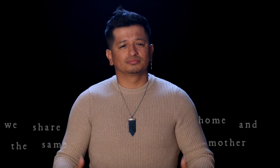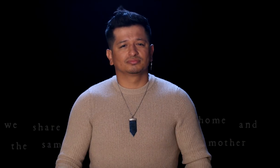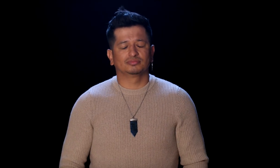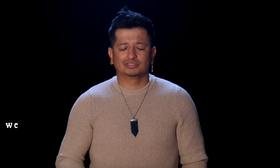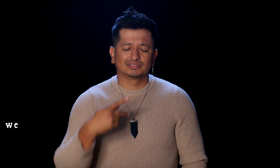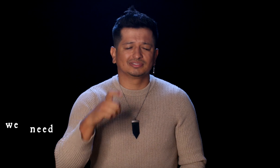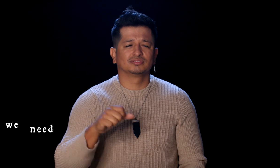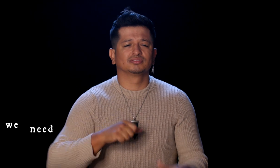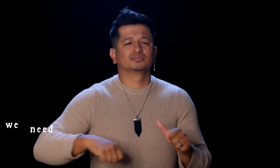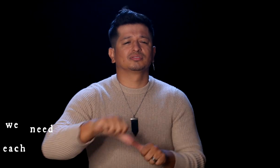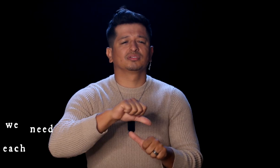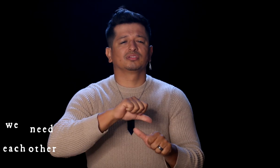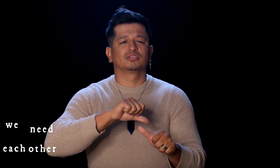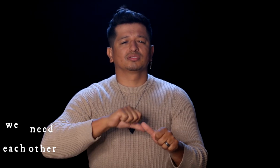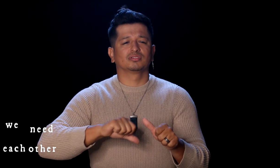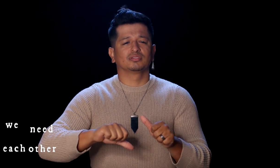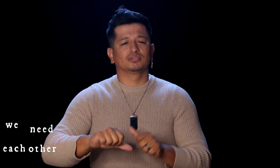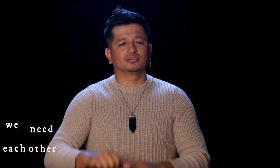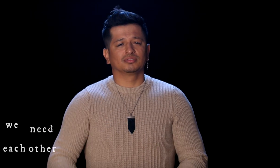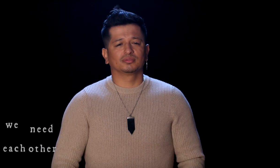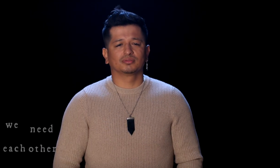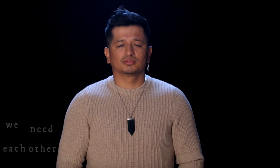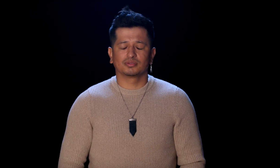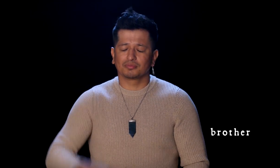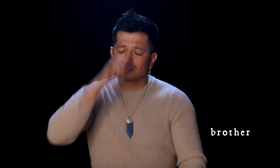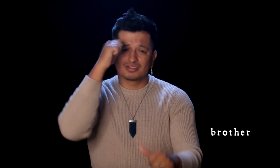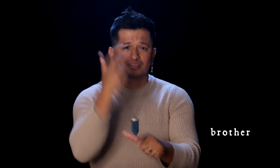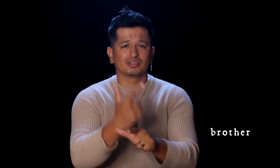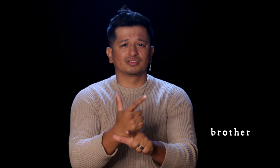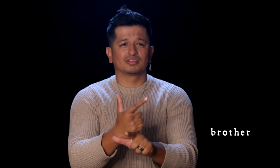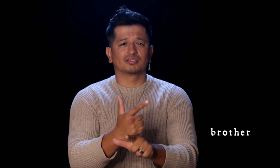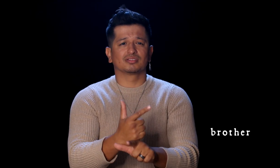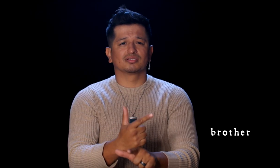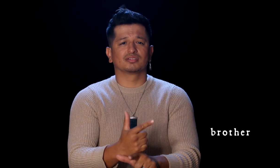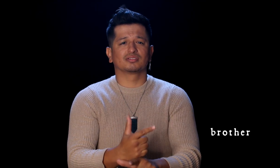We need each other, brother,